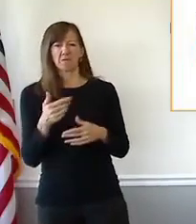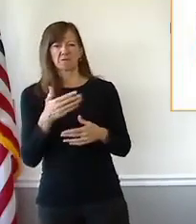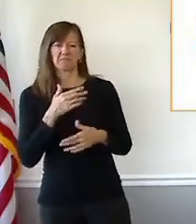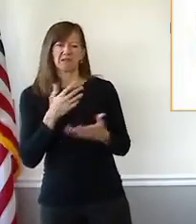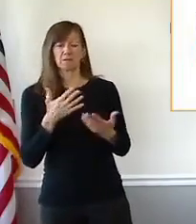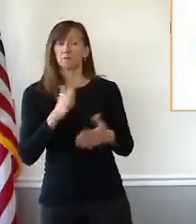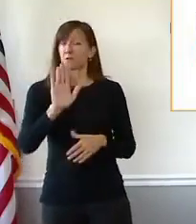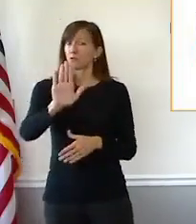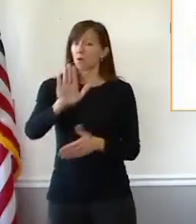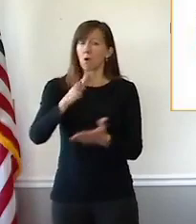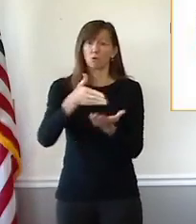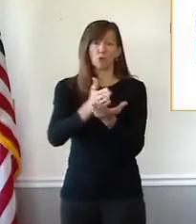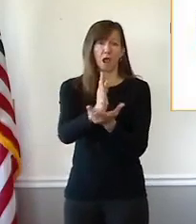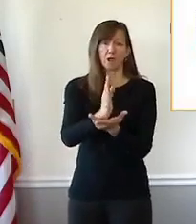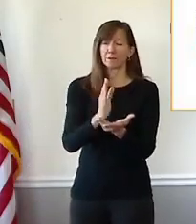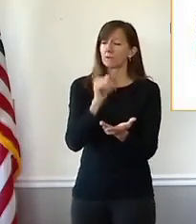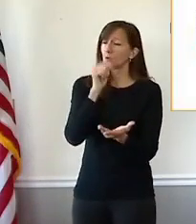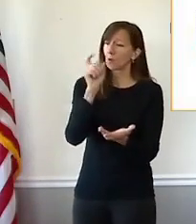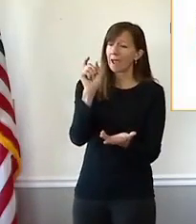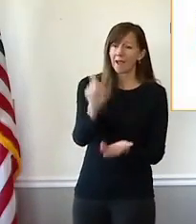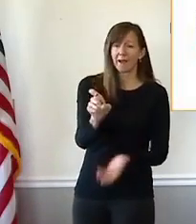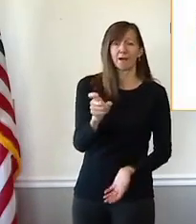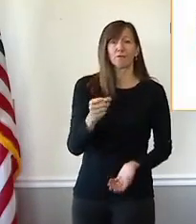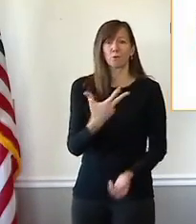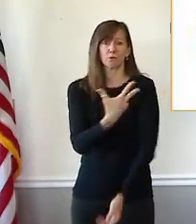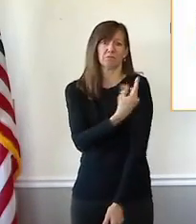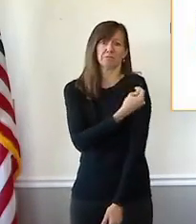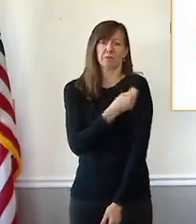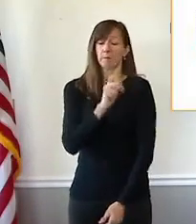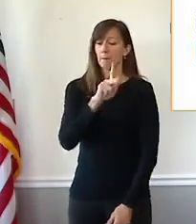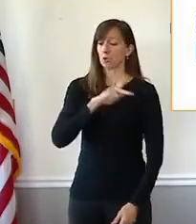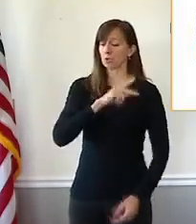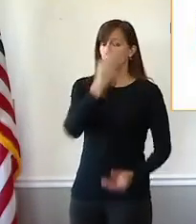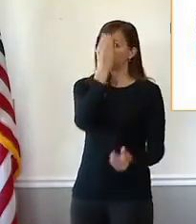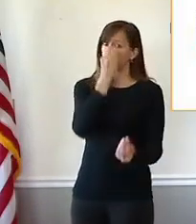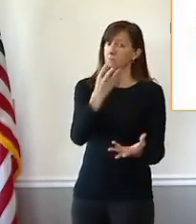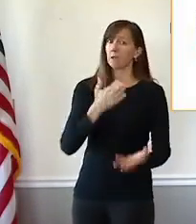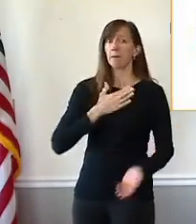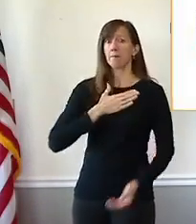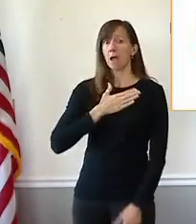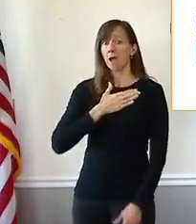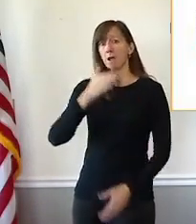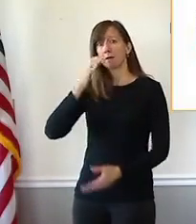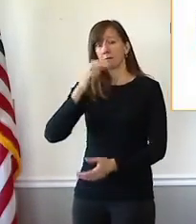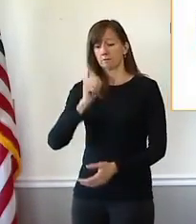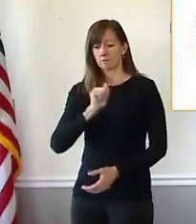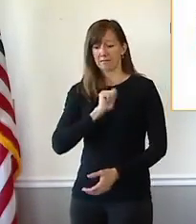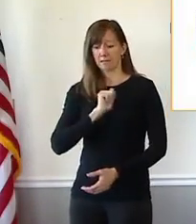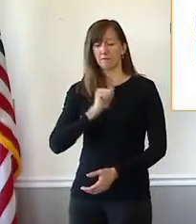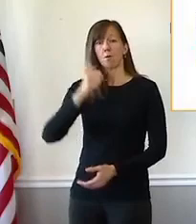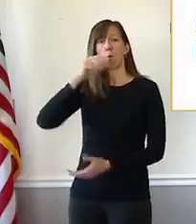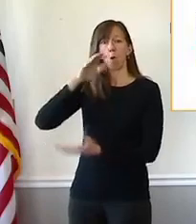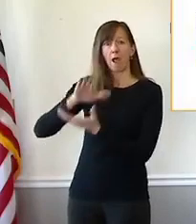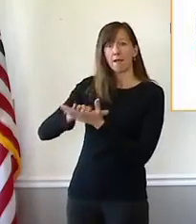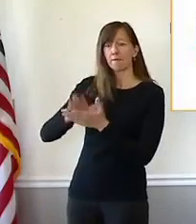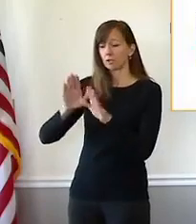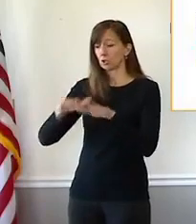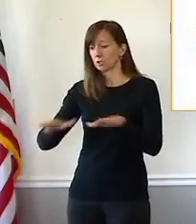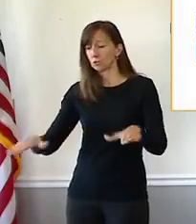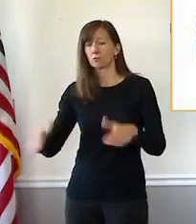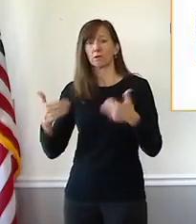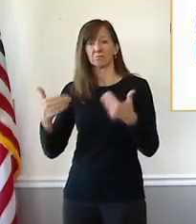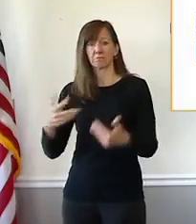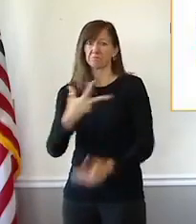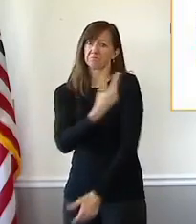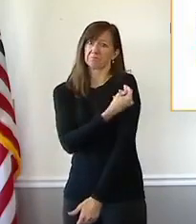will tell you that I personally get the flu shot. My wife gets the flu shot. Our children get the flu shots. It's an appropriate